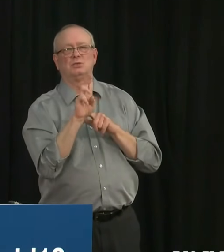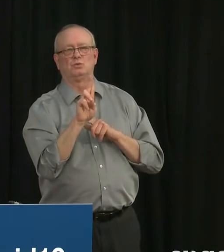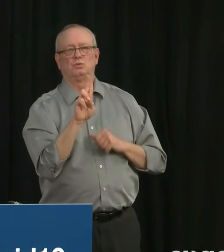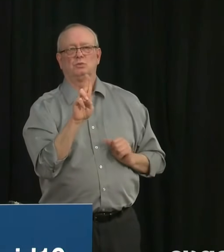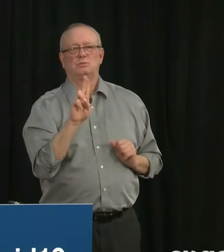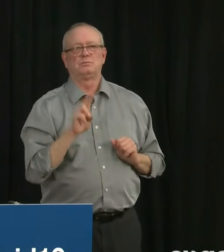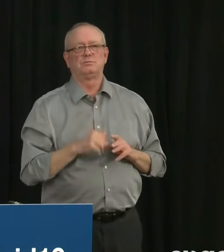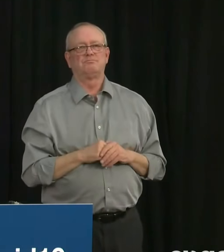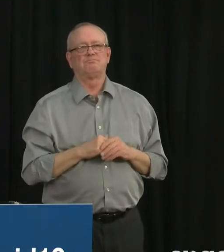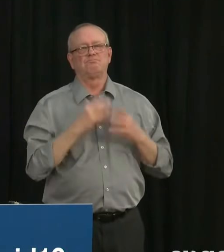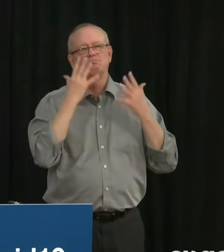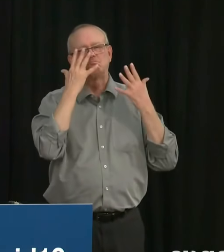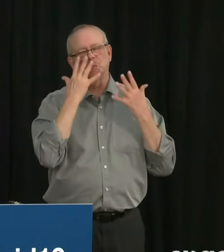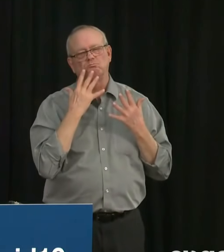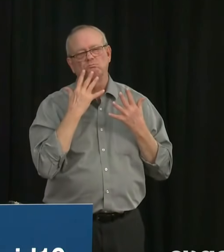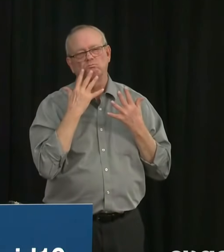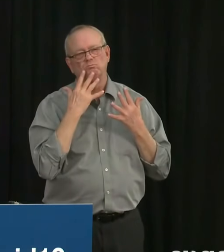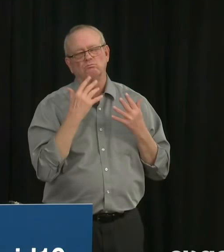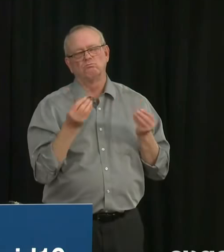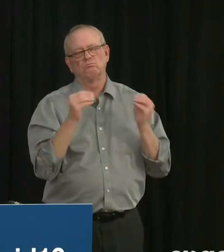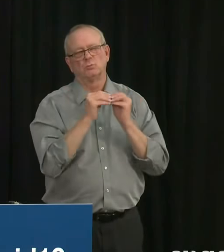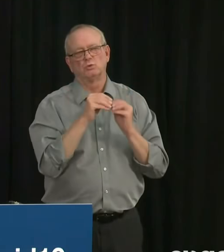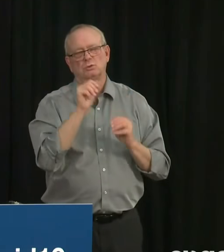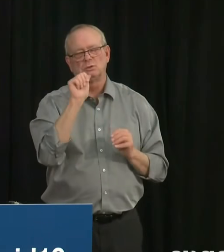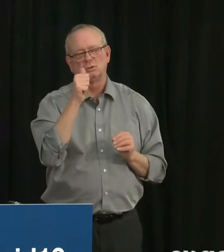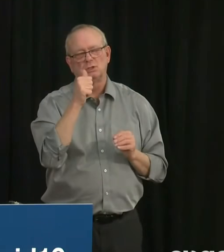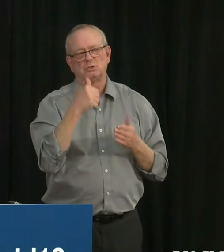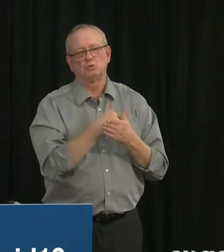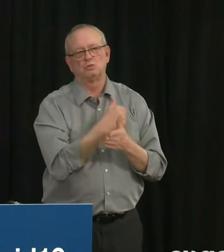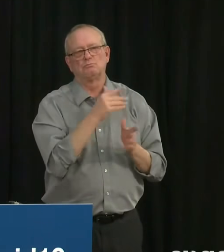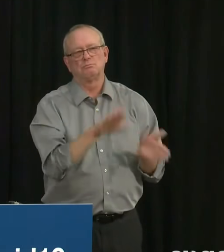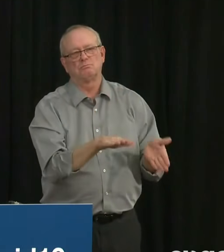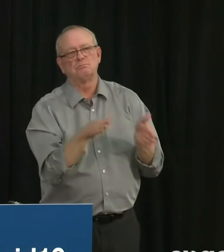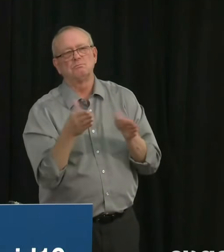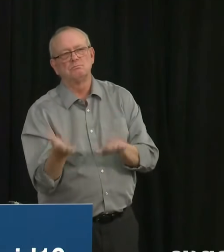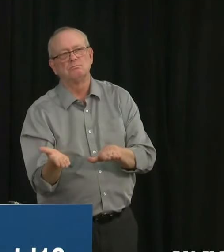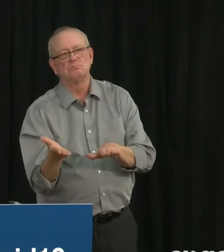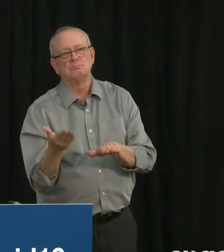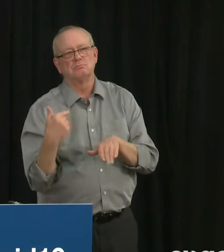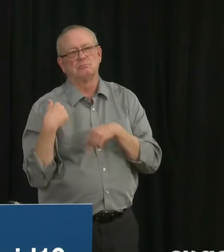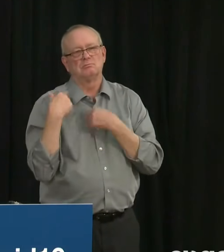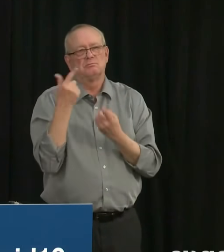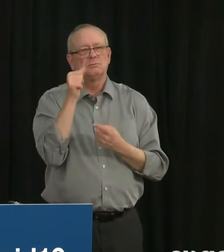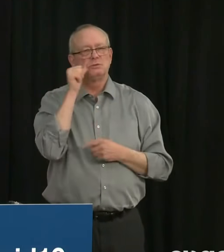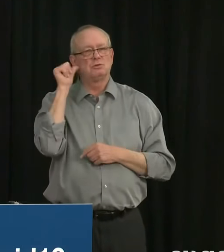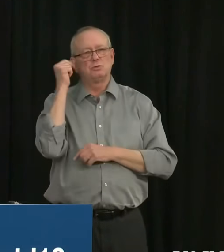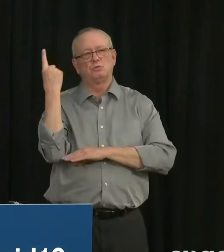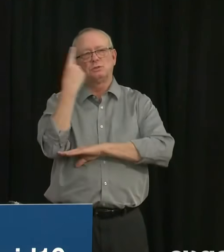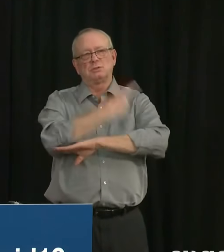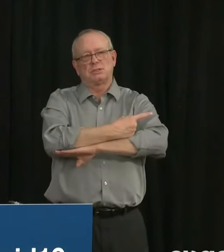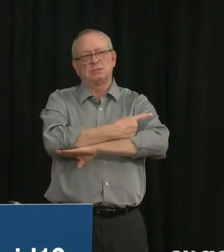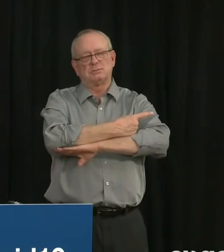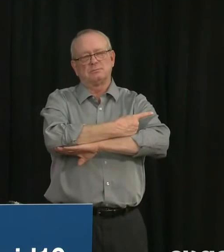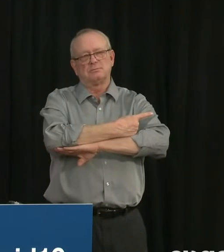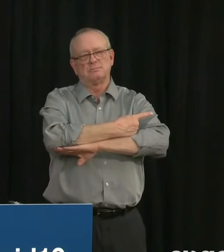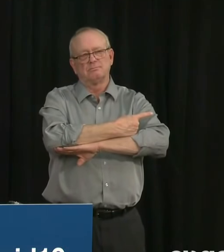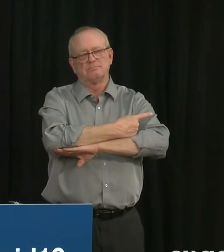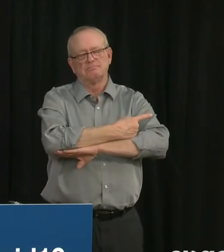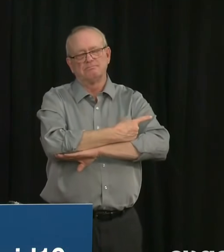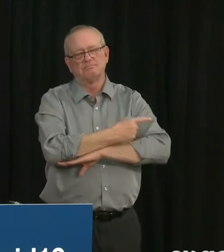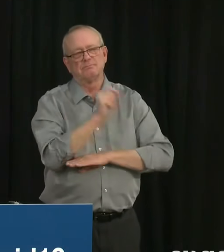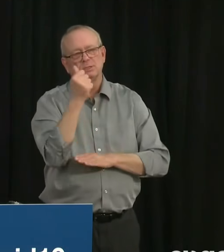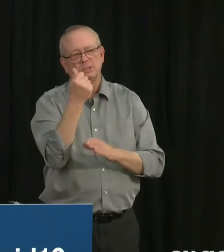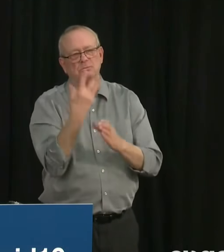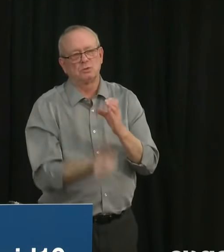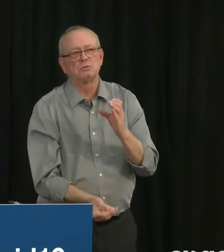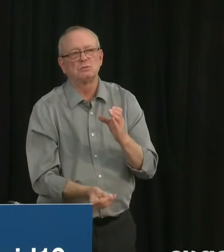also report 10 new deaths that were reported to us over the past 24 hours. My condolences go out to